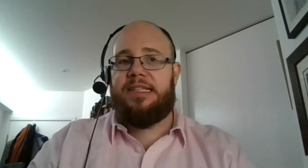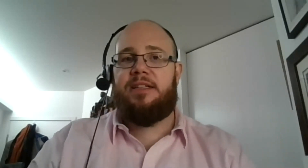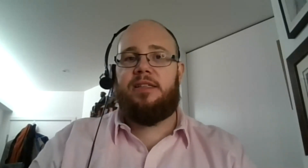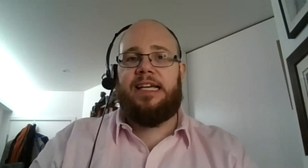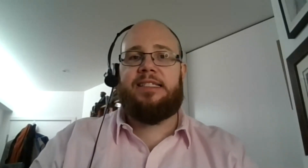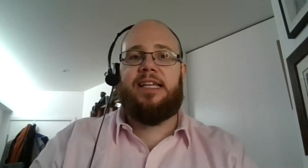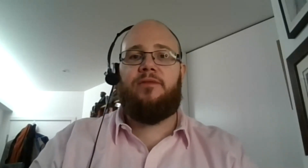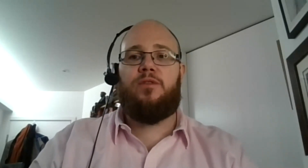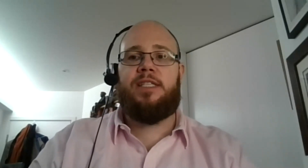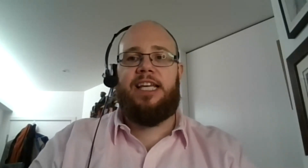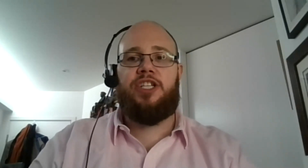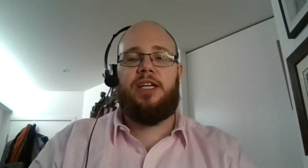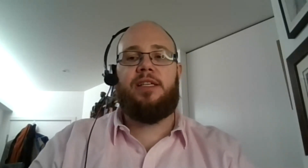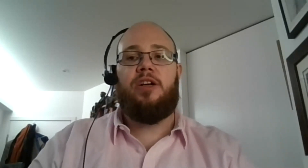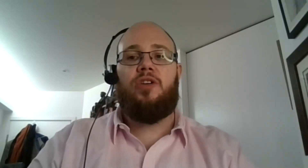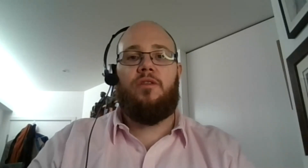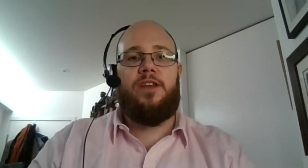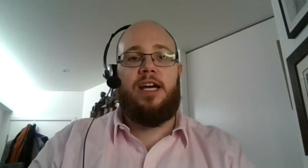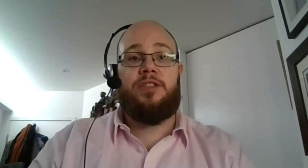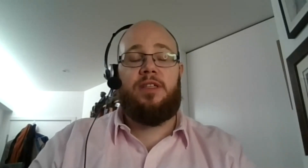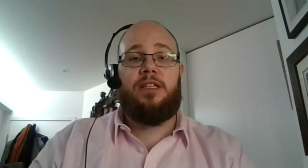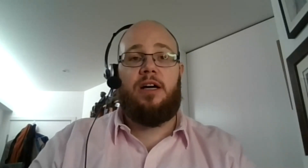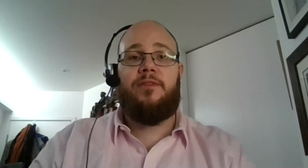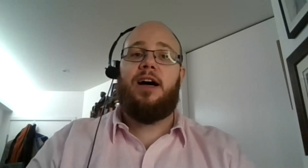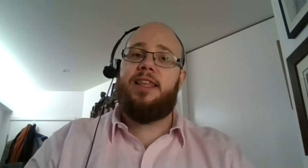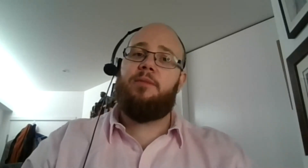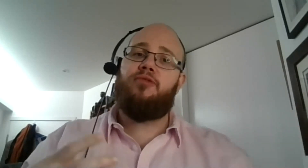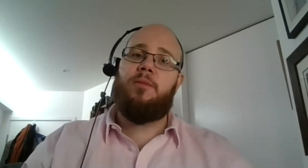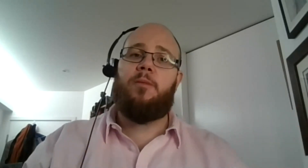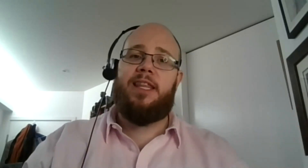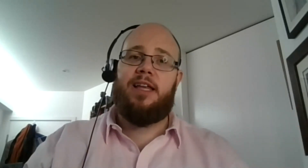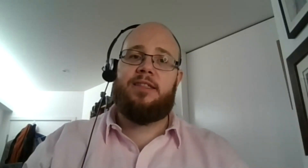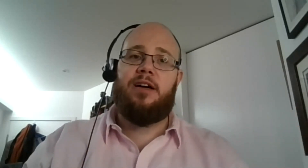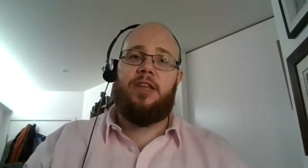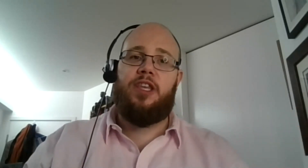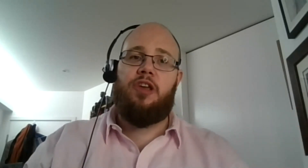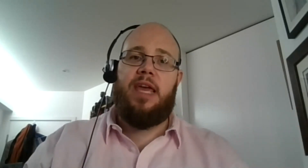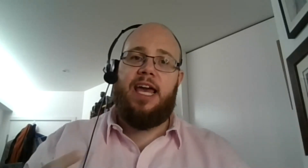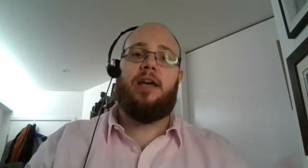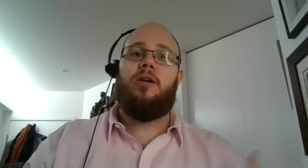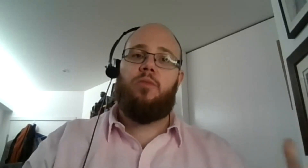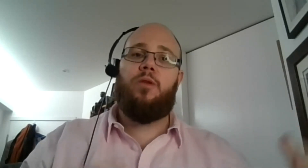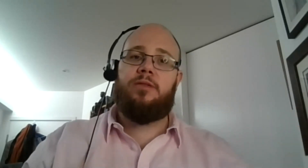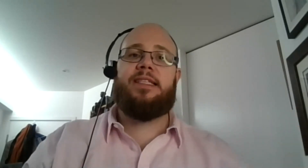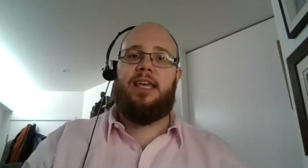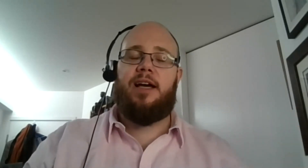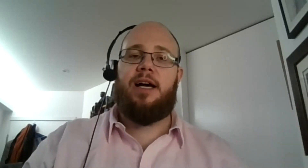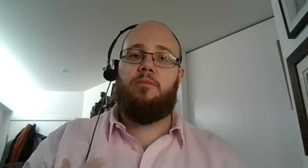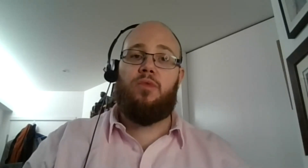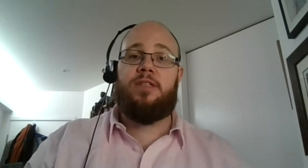isn't testing for teachers or for nursery staff. I think probably the other side of the new year, we will see more